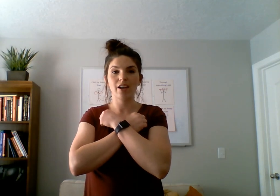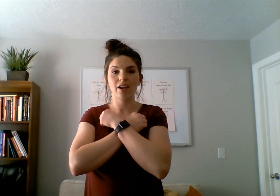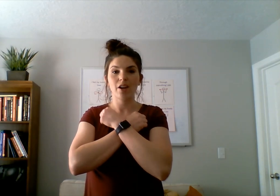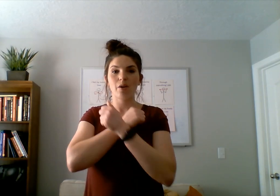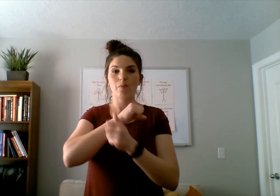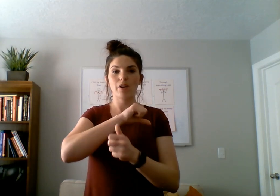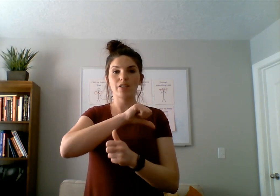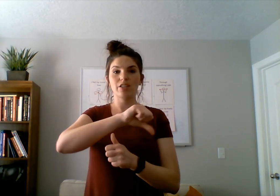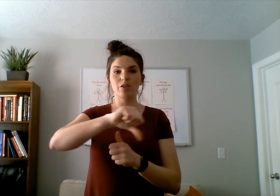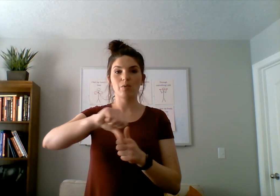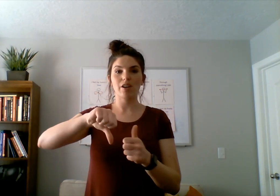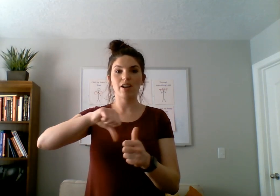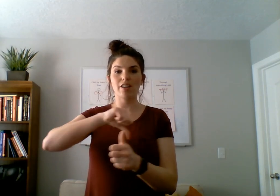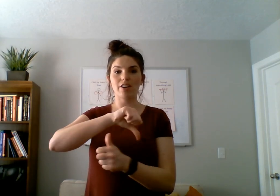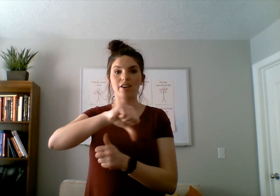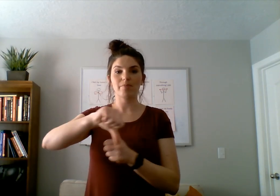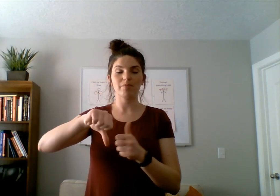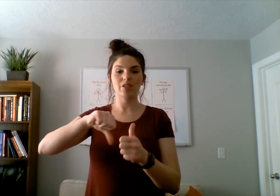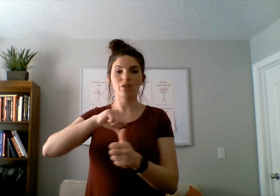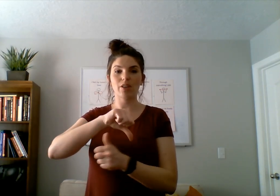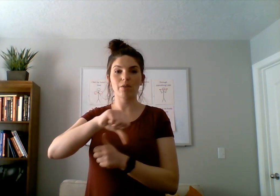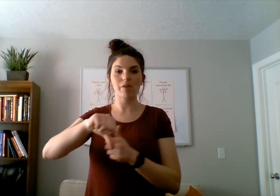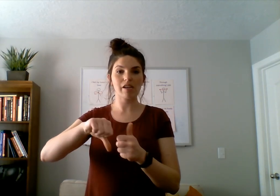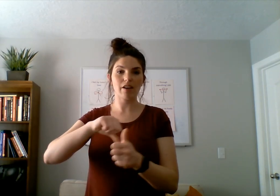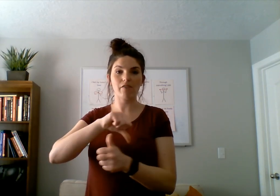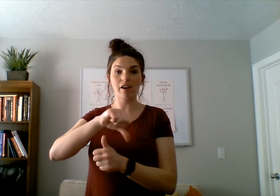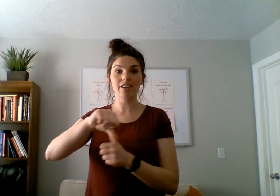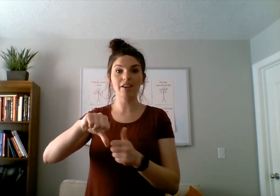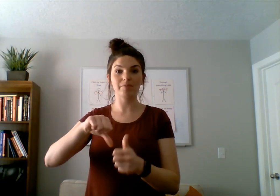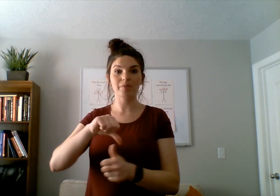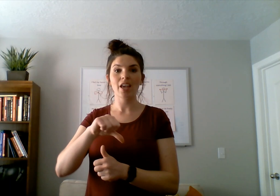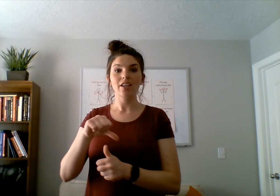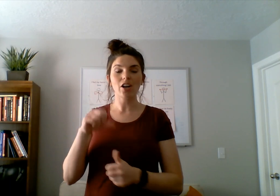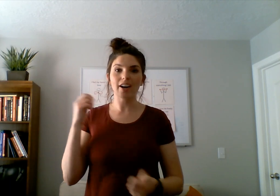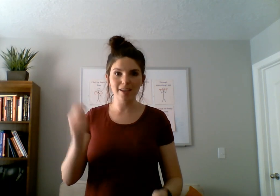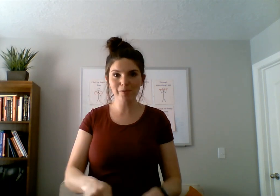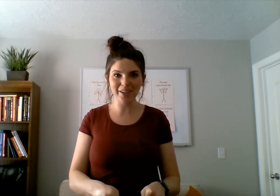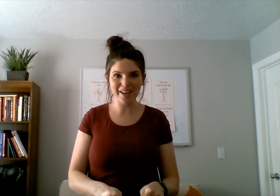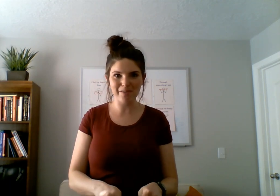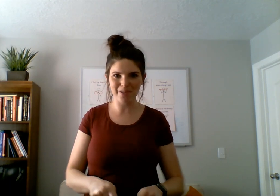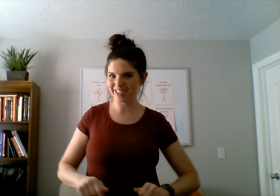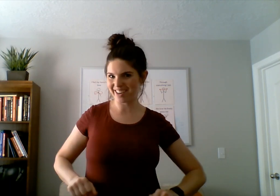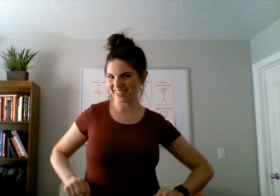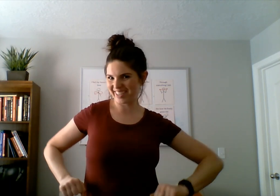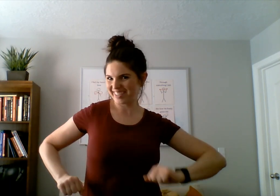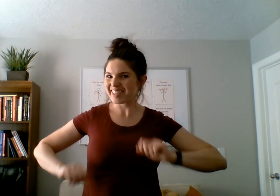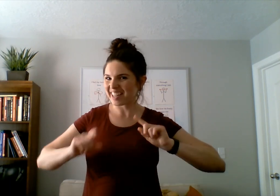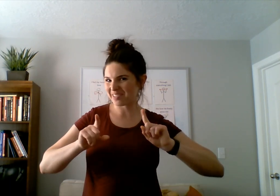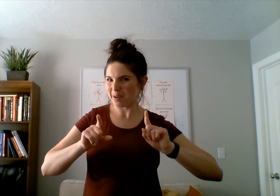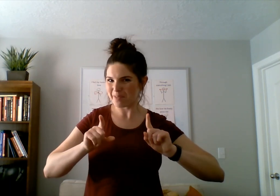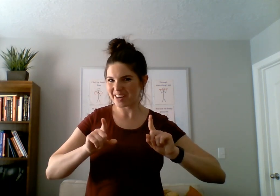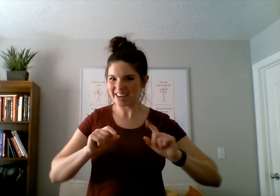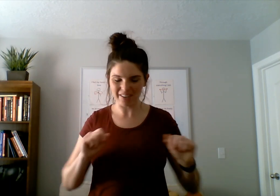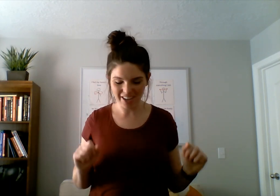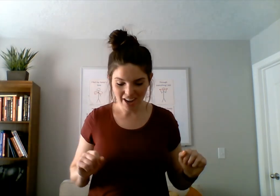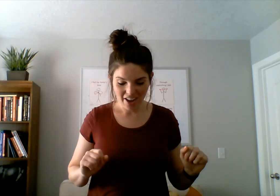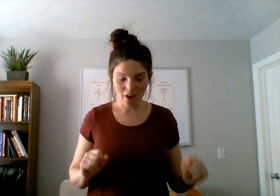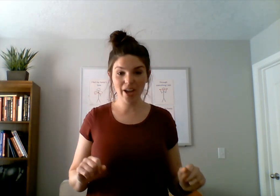One to another. So like we have already done. Sorry. keep looking at the words down here. That's why I'm looking down. Okay.